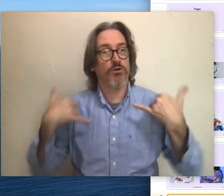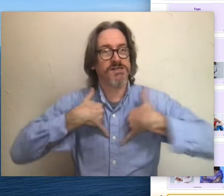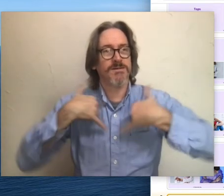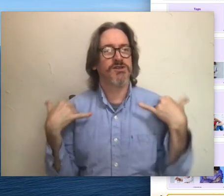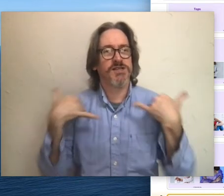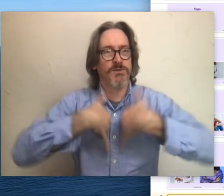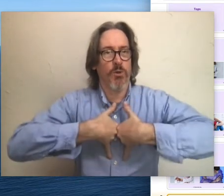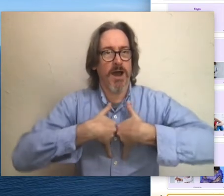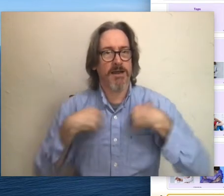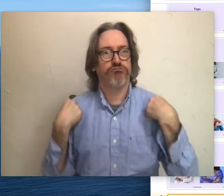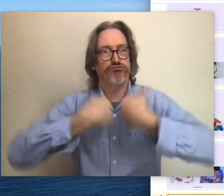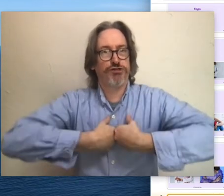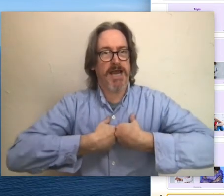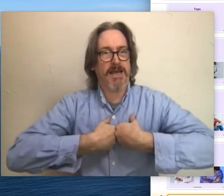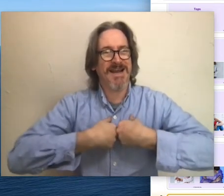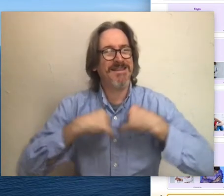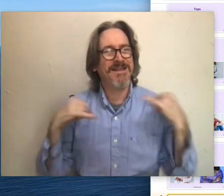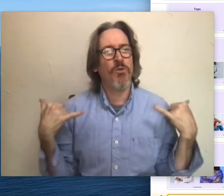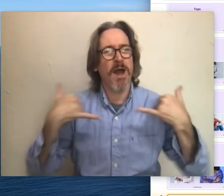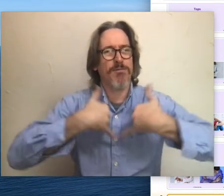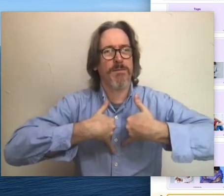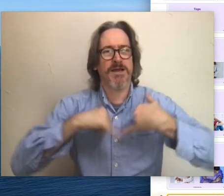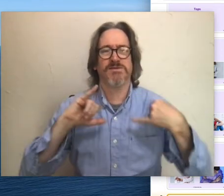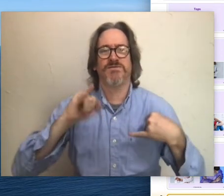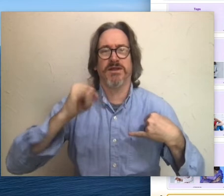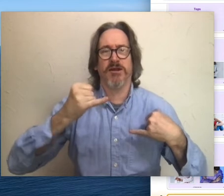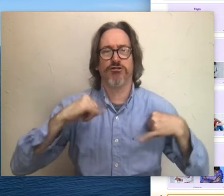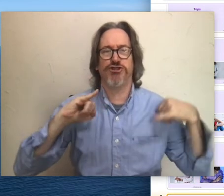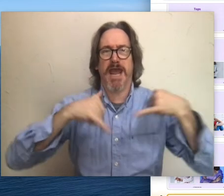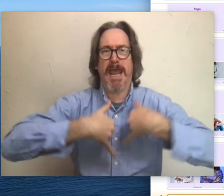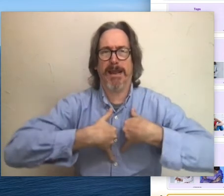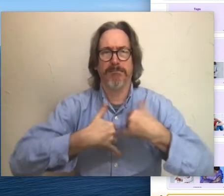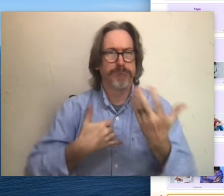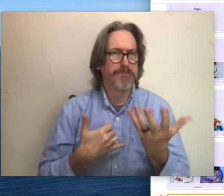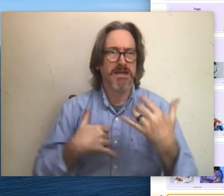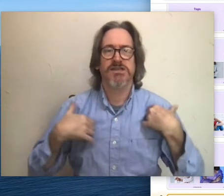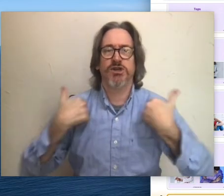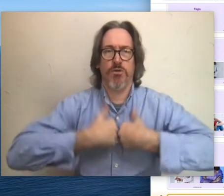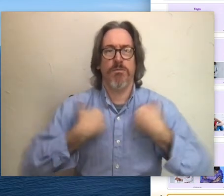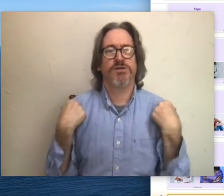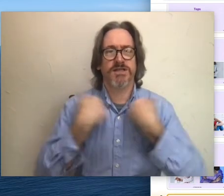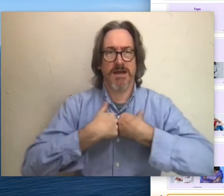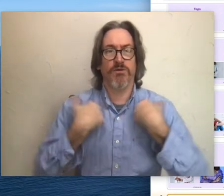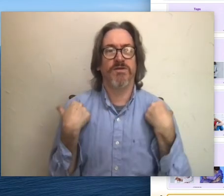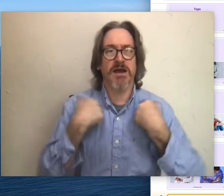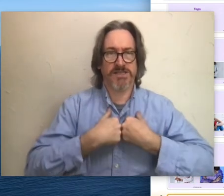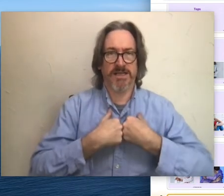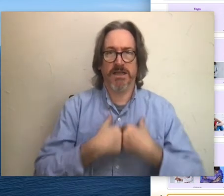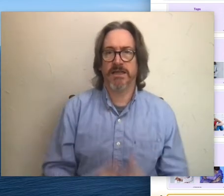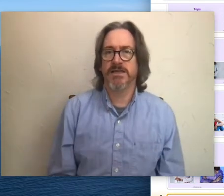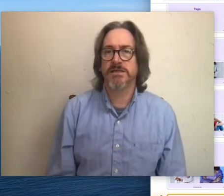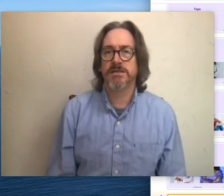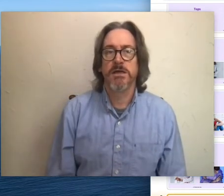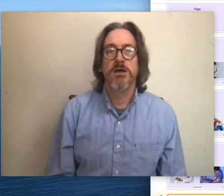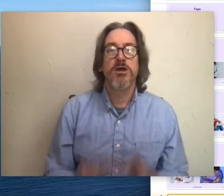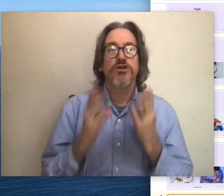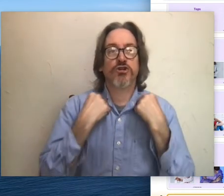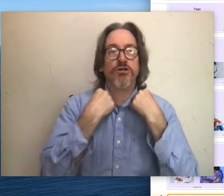Jacket, or sometimes you'll see it with a Y. Jacket, I think the Y probably comes from the letter J. So most of the time we would now see it like